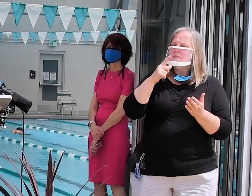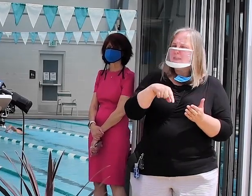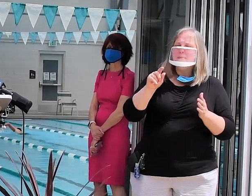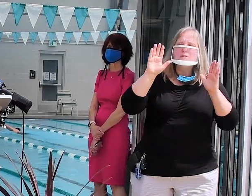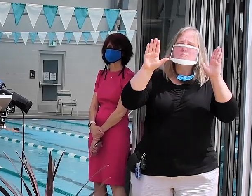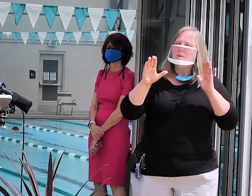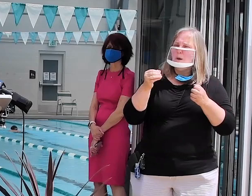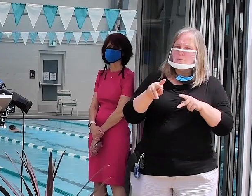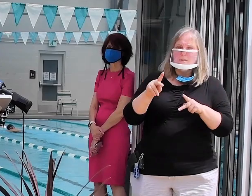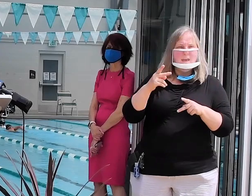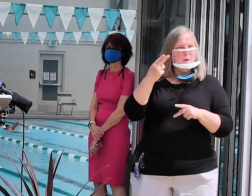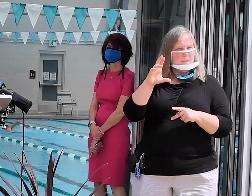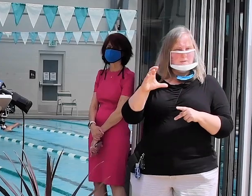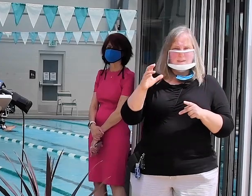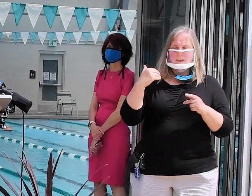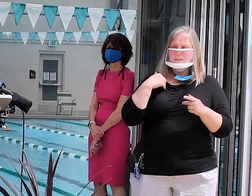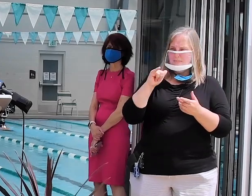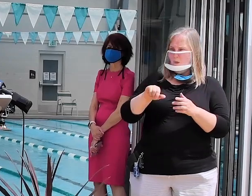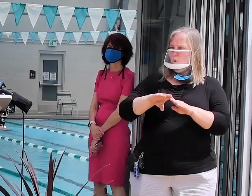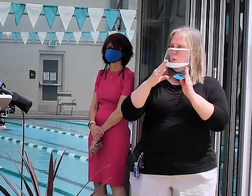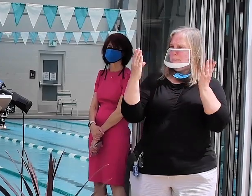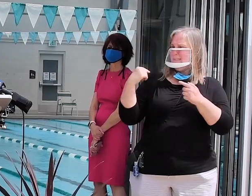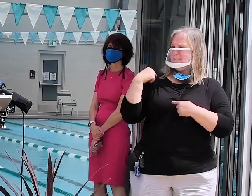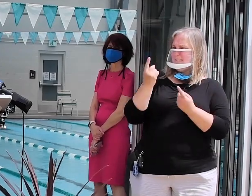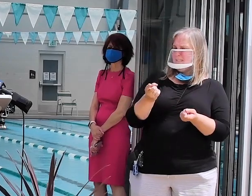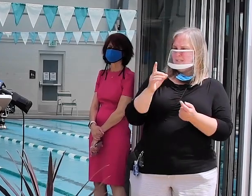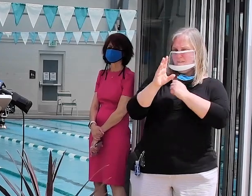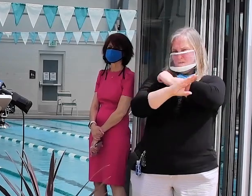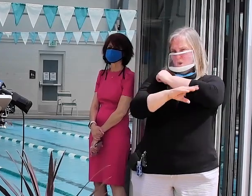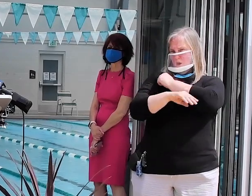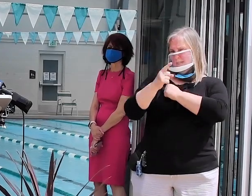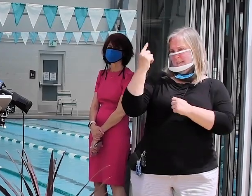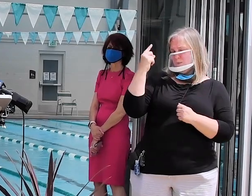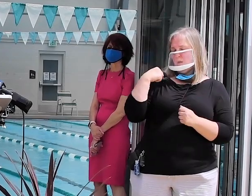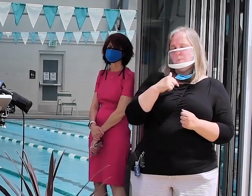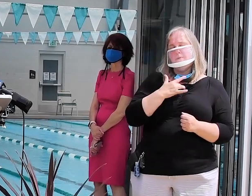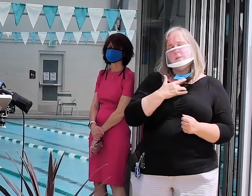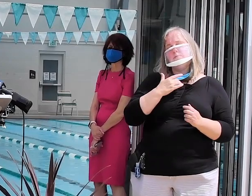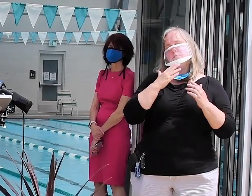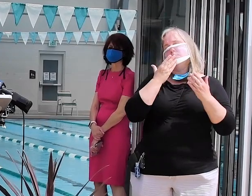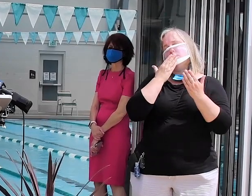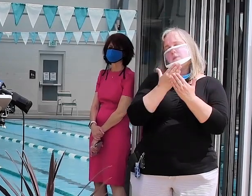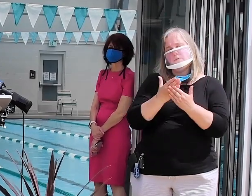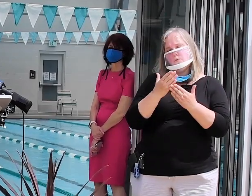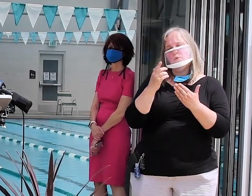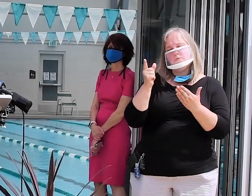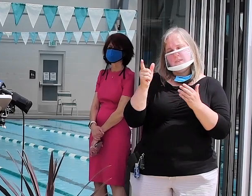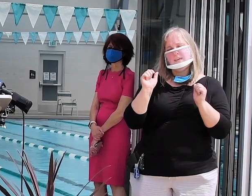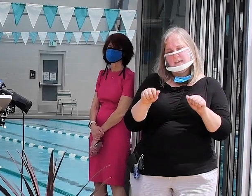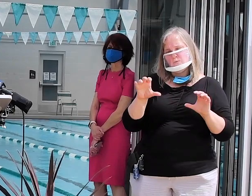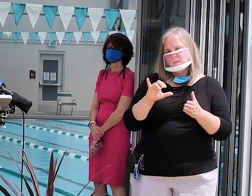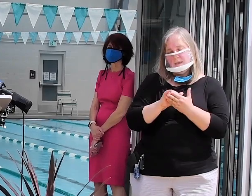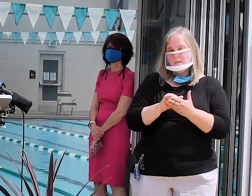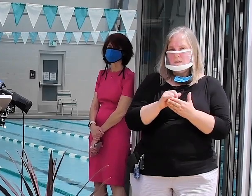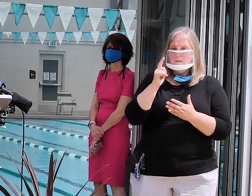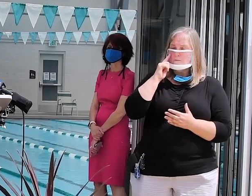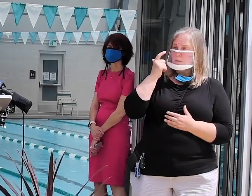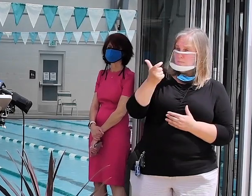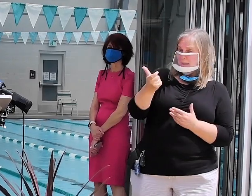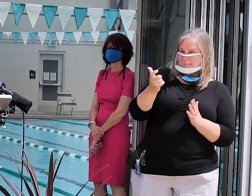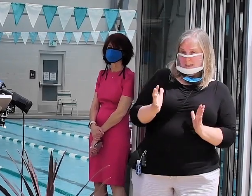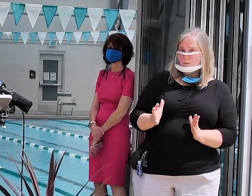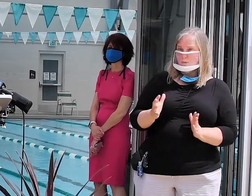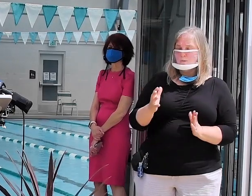County has had this open since fall of last year, and we're very thankful that they've been able to do this. As far as the spectators,